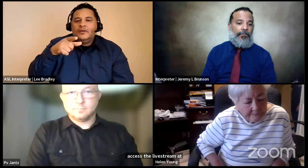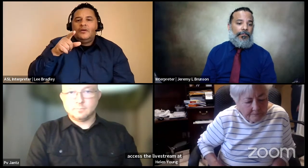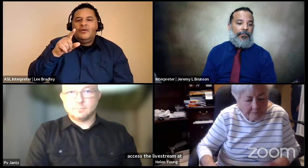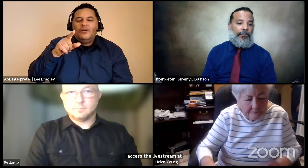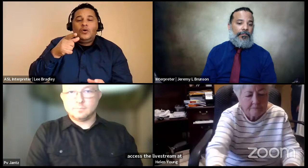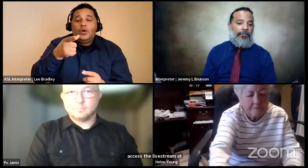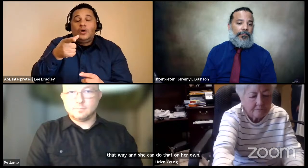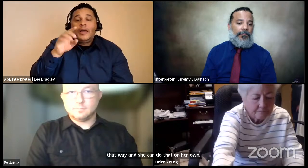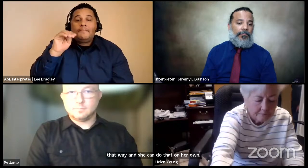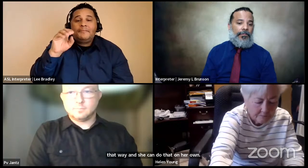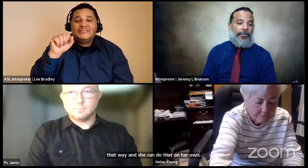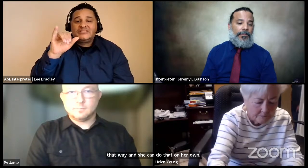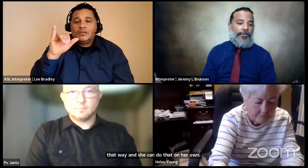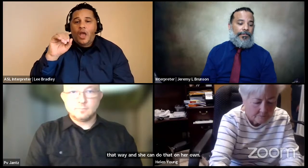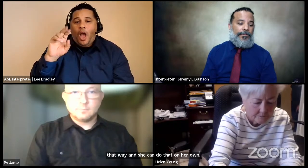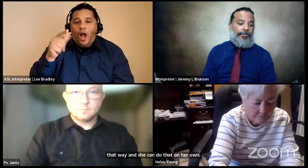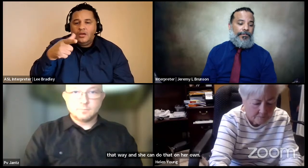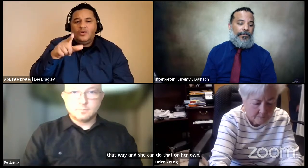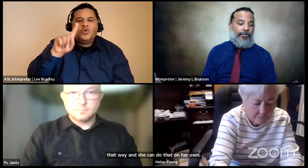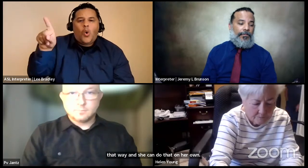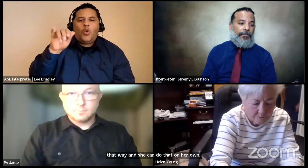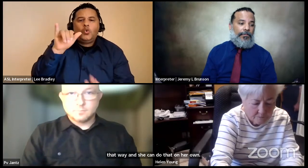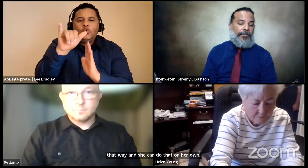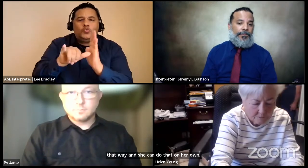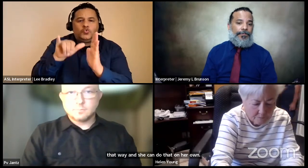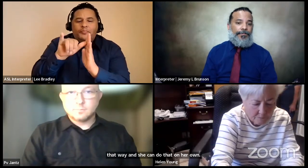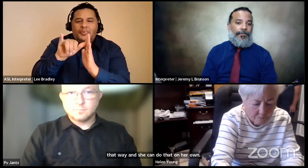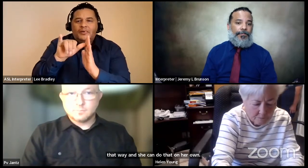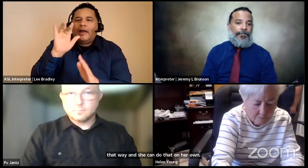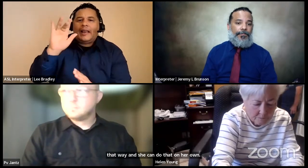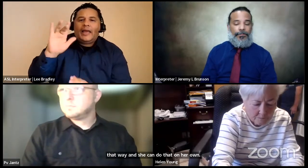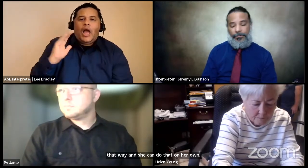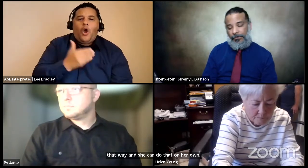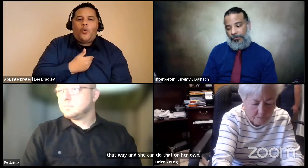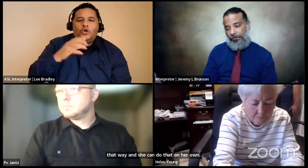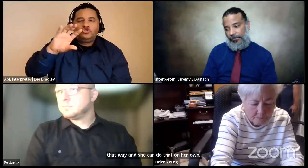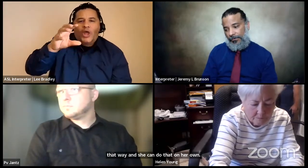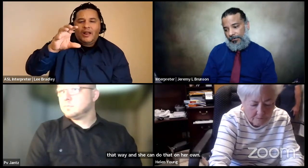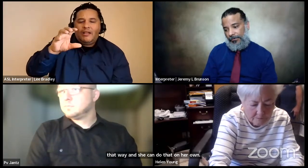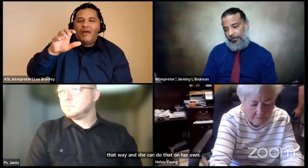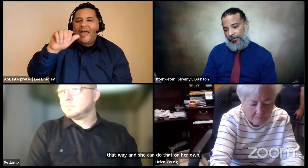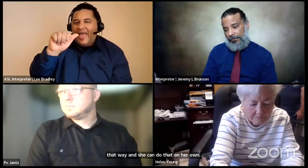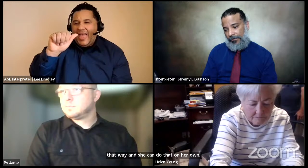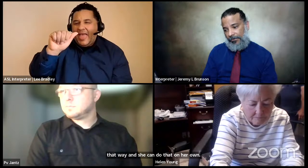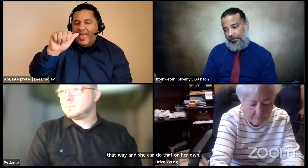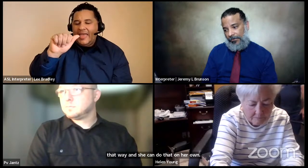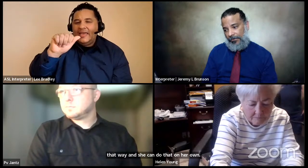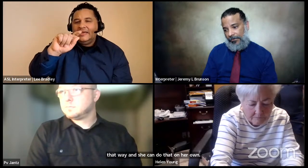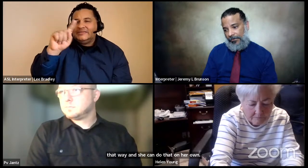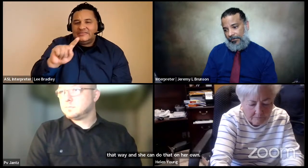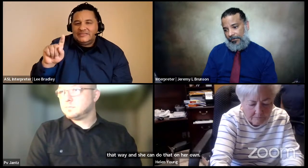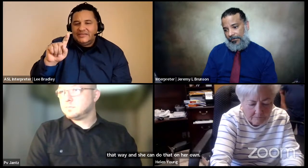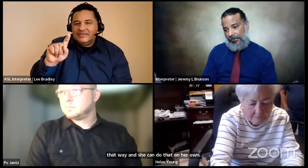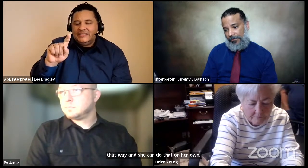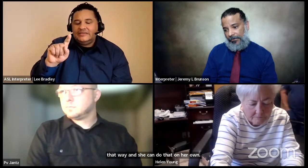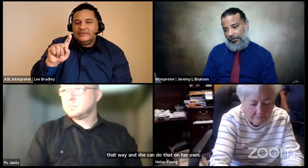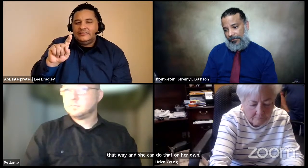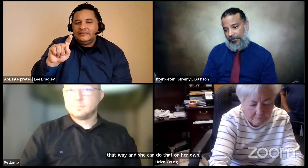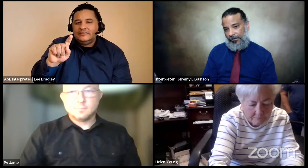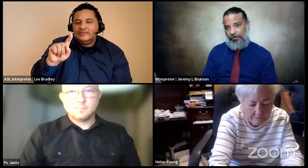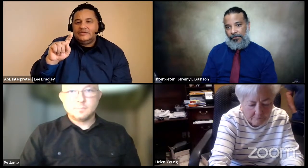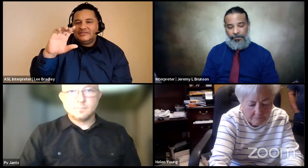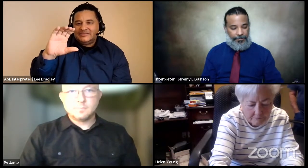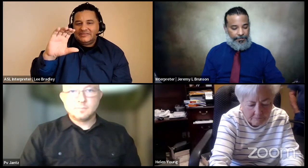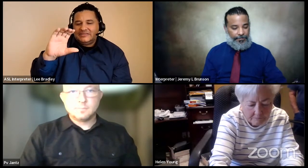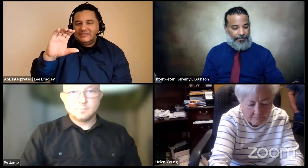YouTube and then click on our channel, which is A as in Apple, Z as in Zebra, C as